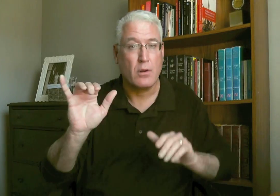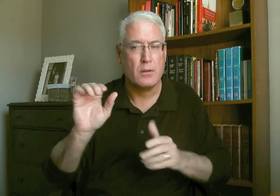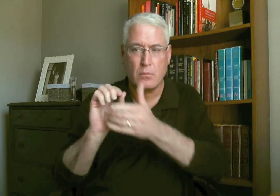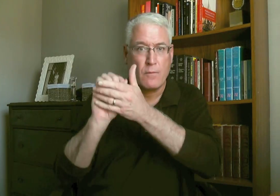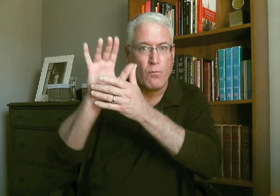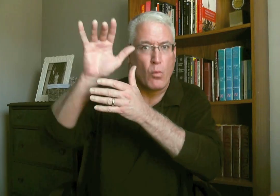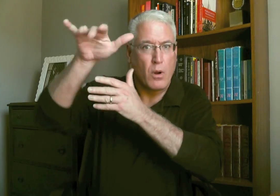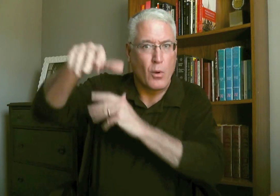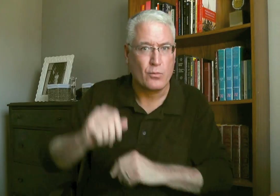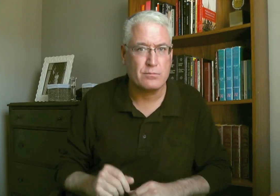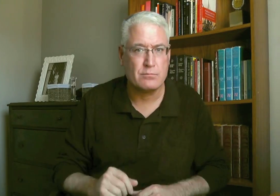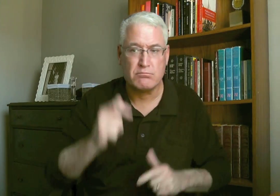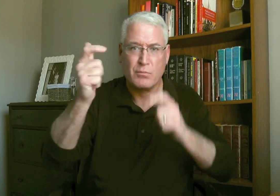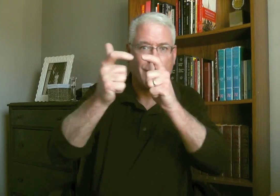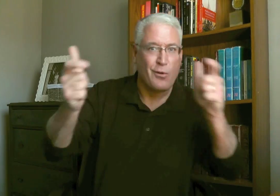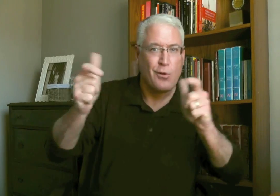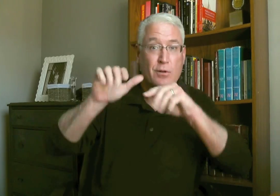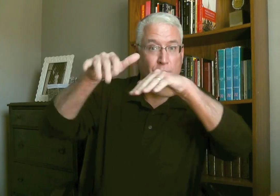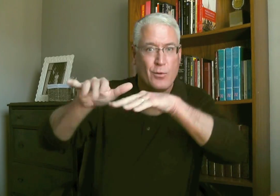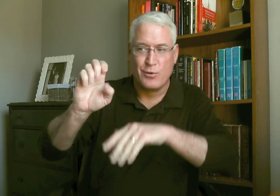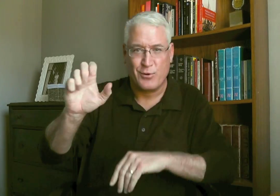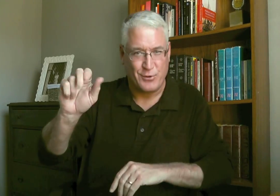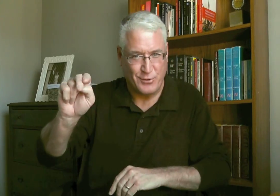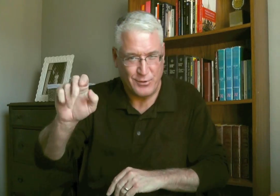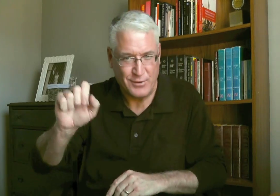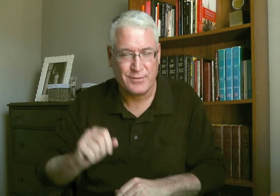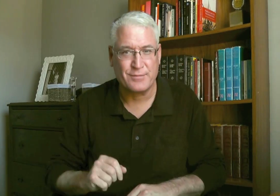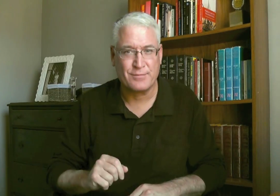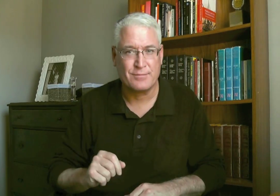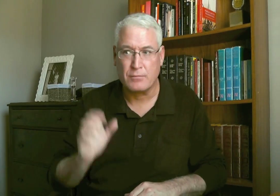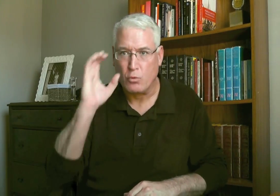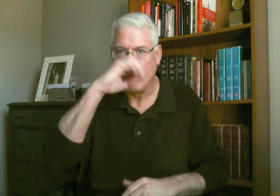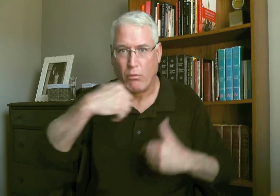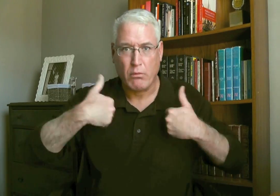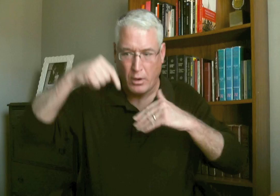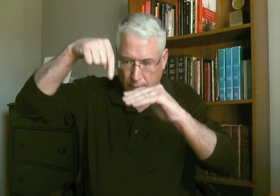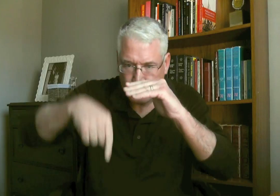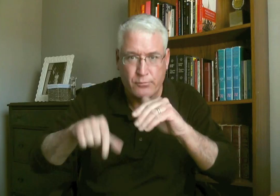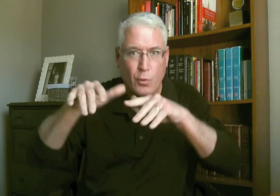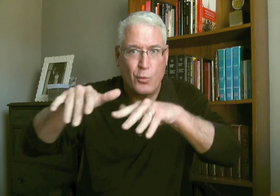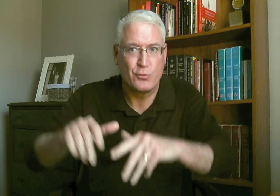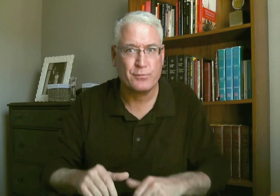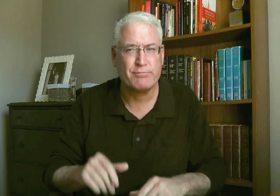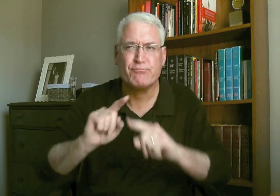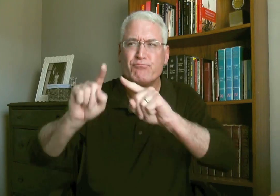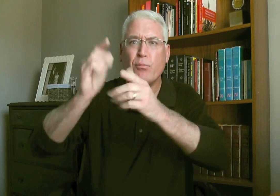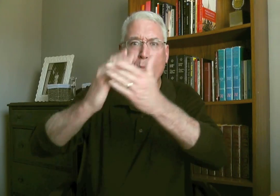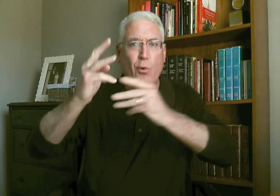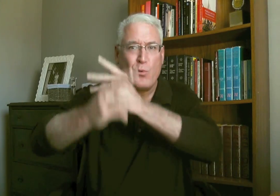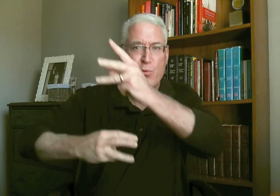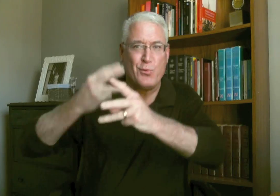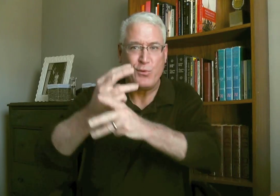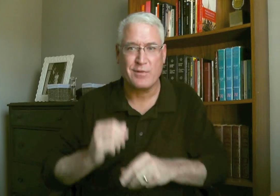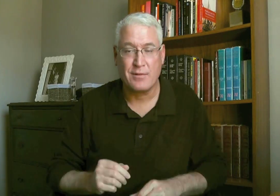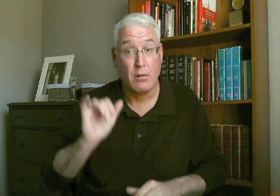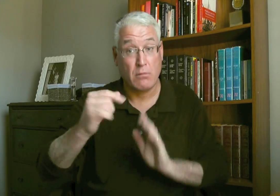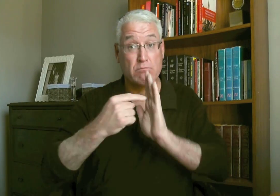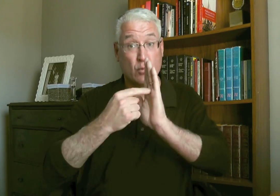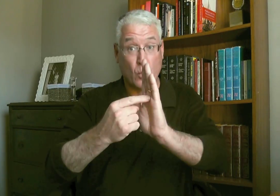There's wondrous volcanoes, huge oceans, strange animals that live in its depths, and all around